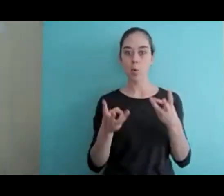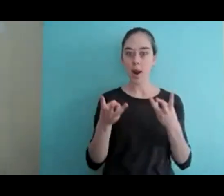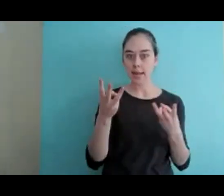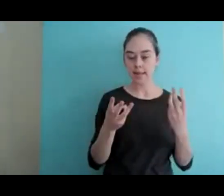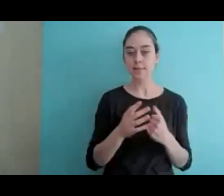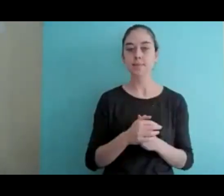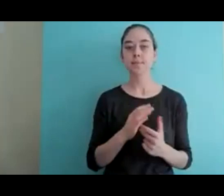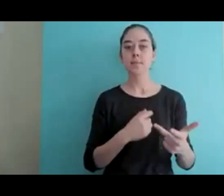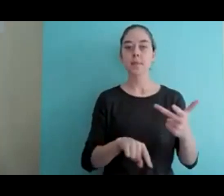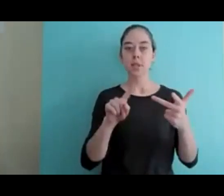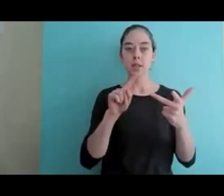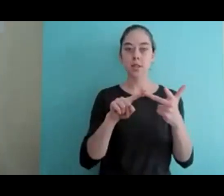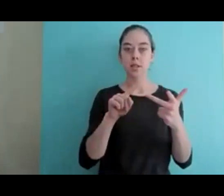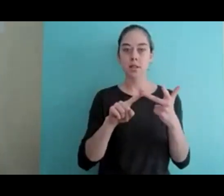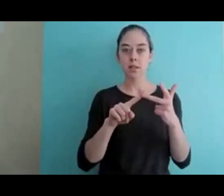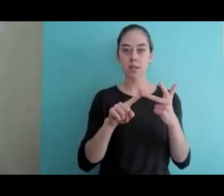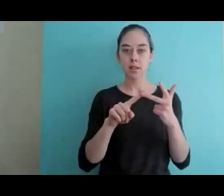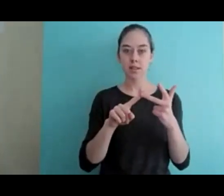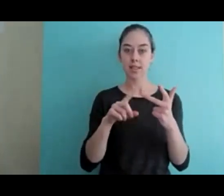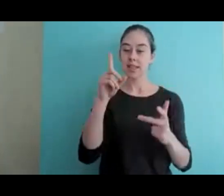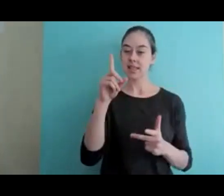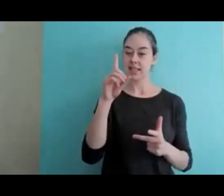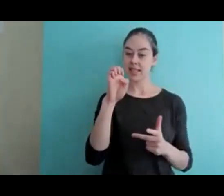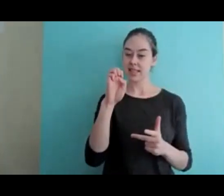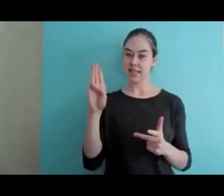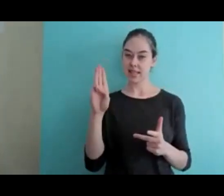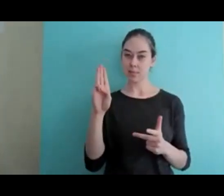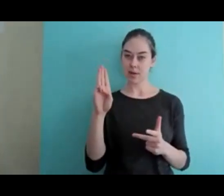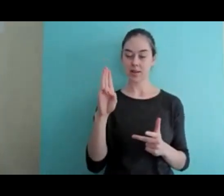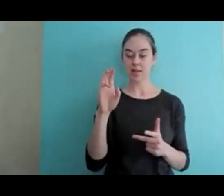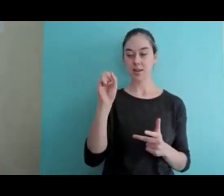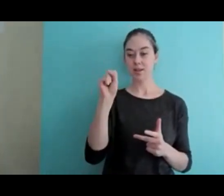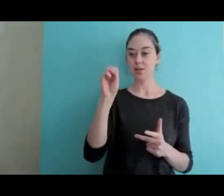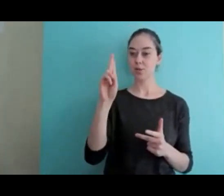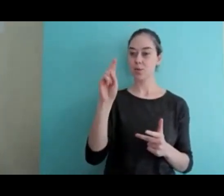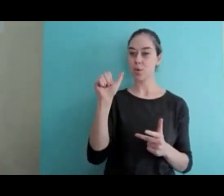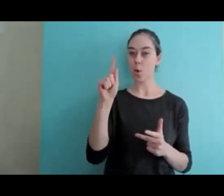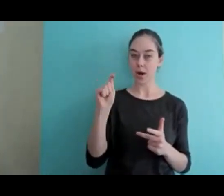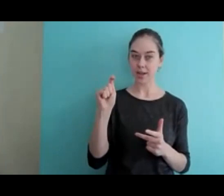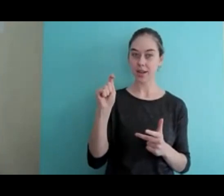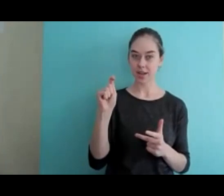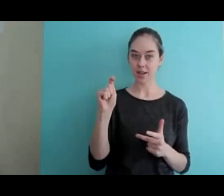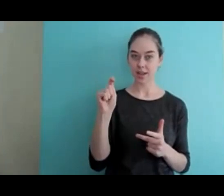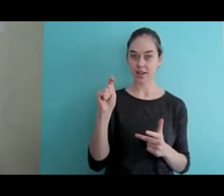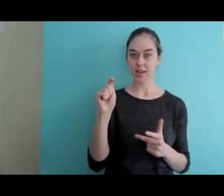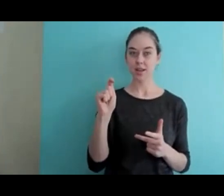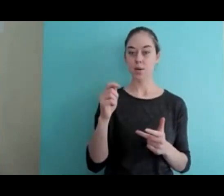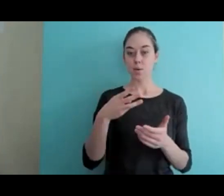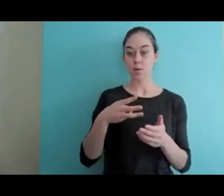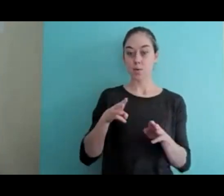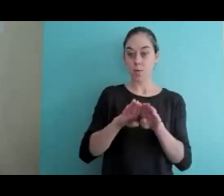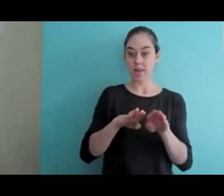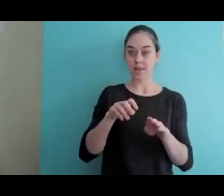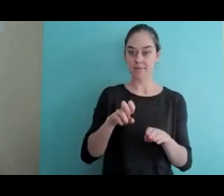three is deep squat, knee pump with a stand. Deep squat, knee pump with a